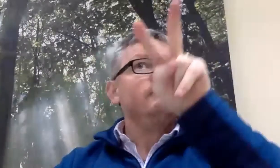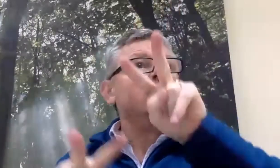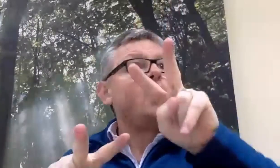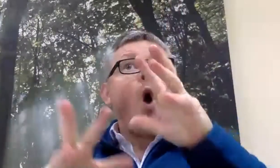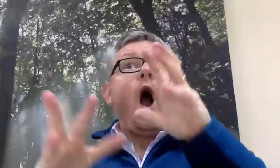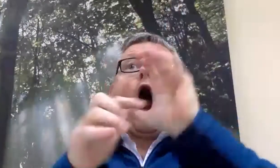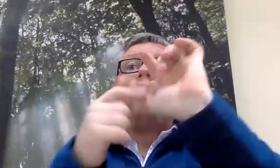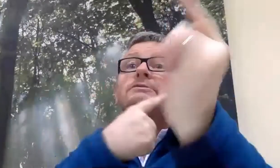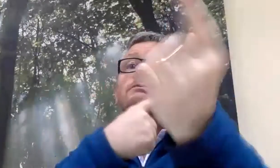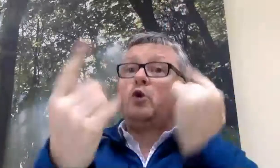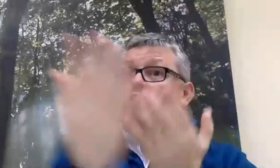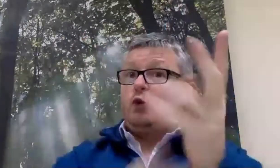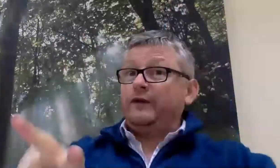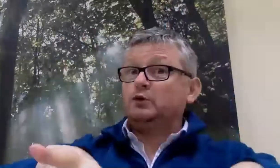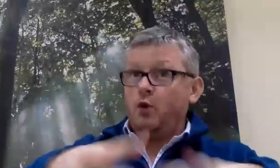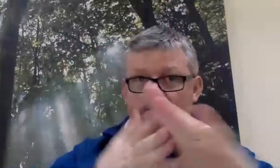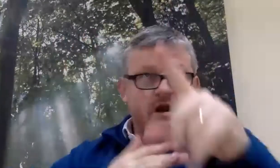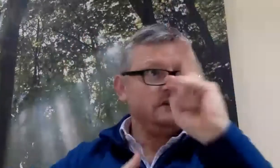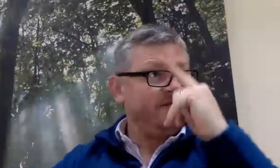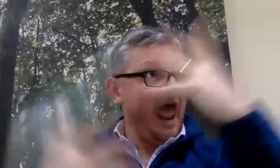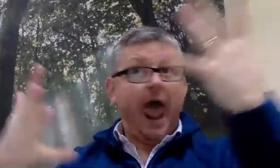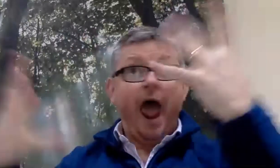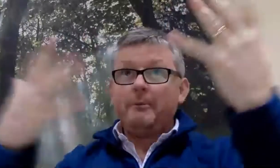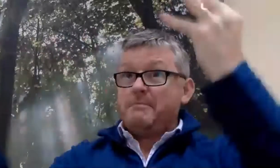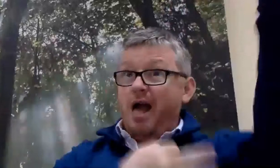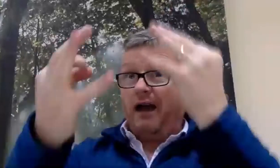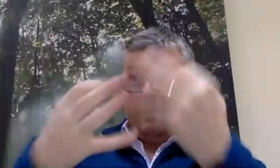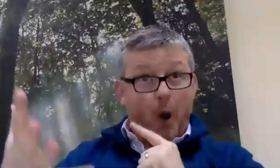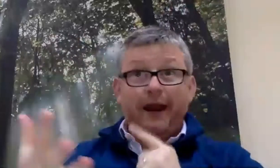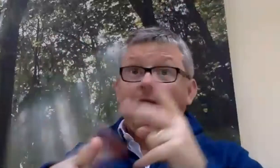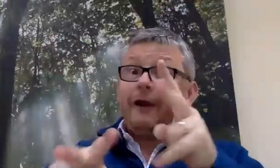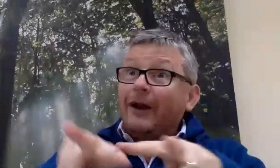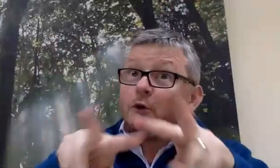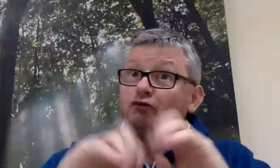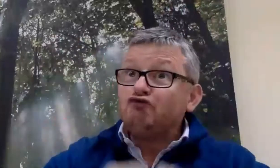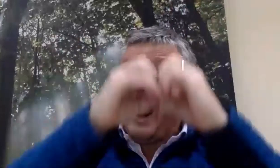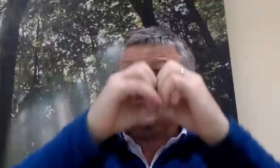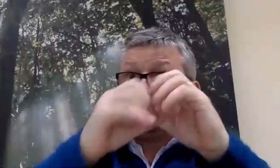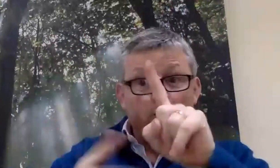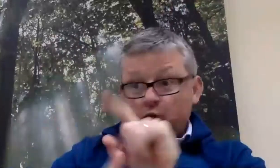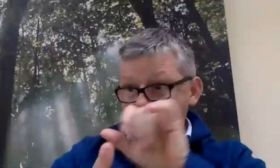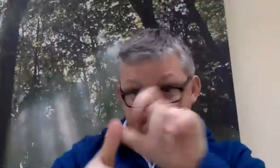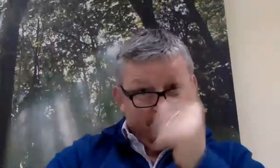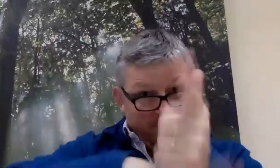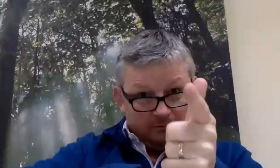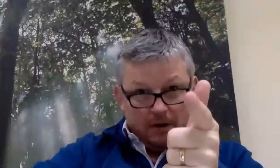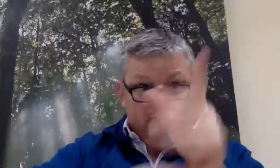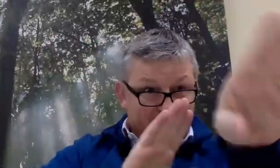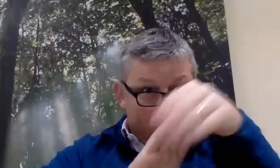job descriptions together and our job adverts together in text, but we also make videos and try and find